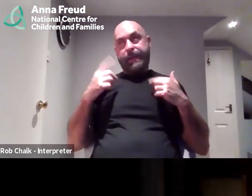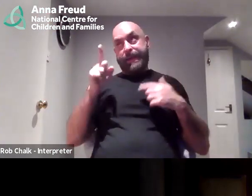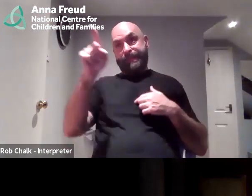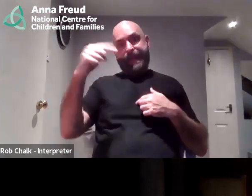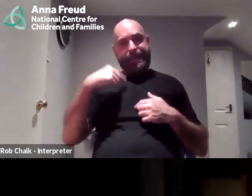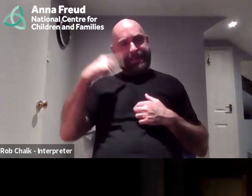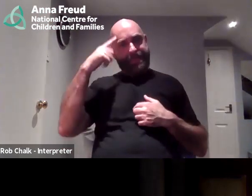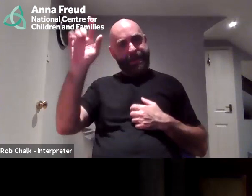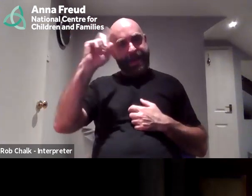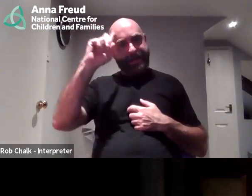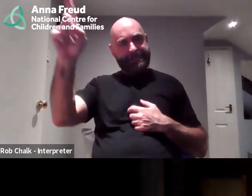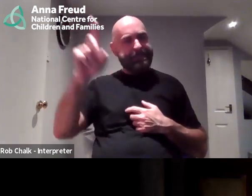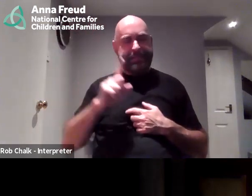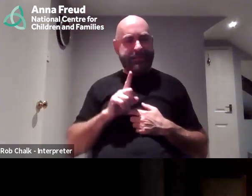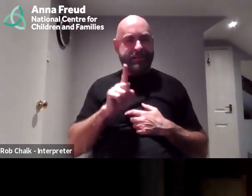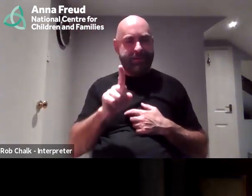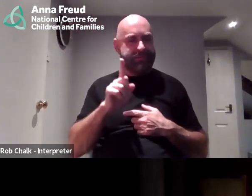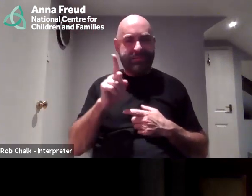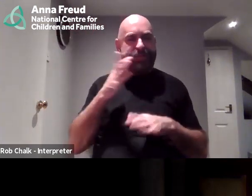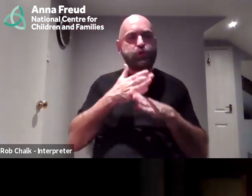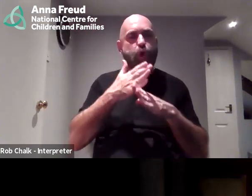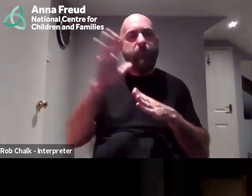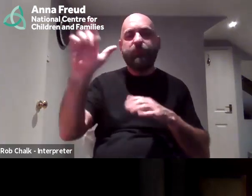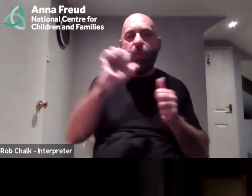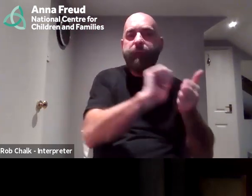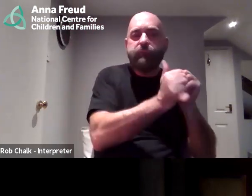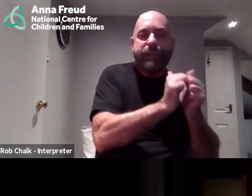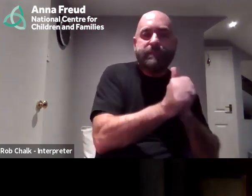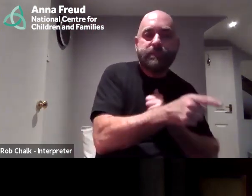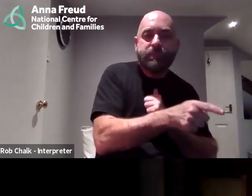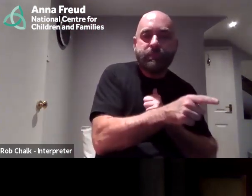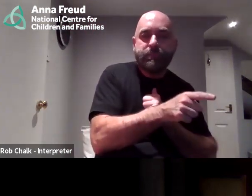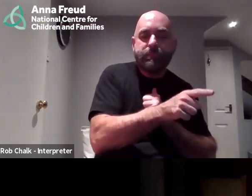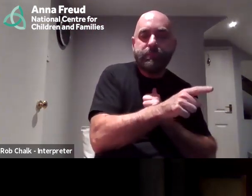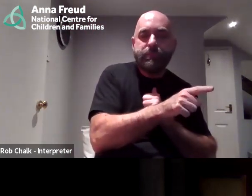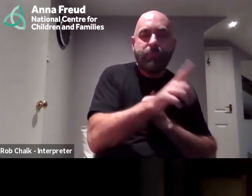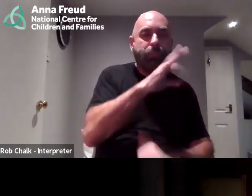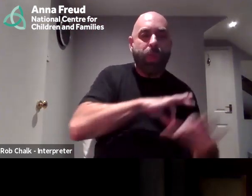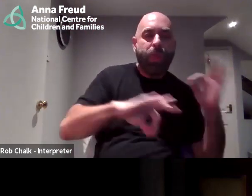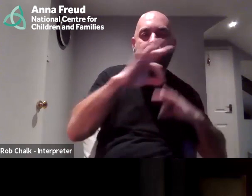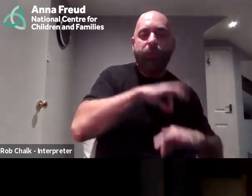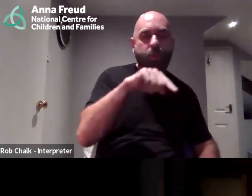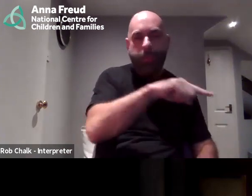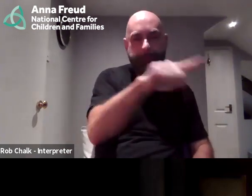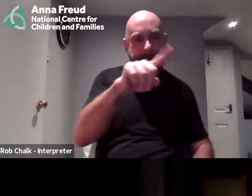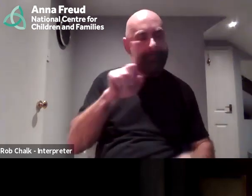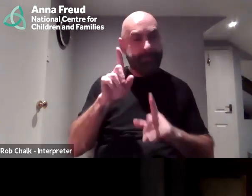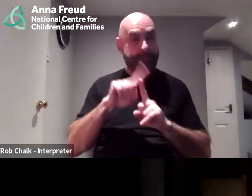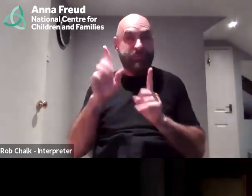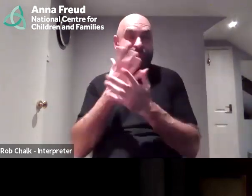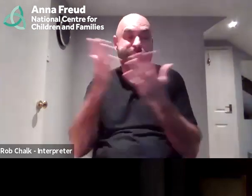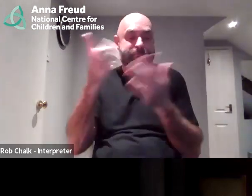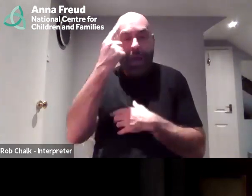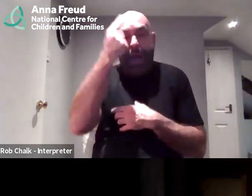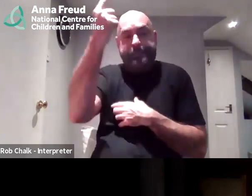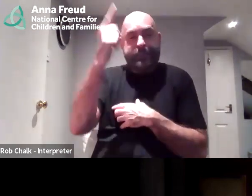ideology. Being less kind, it was jobs for their friends. But putting that aside, to the extent it was an ideology, it